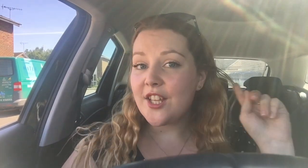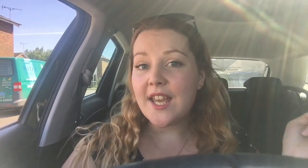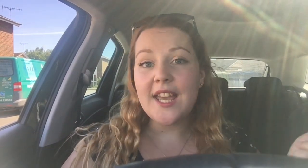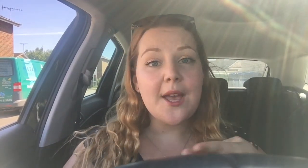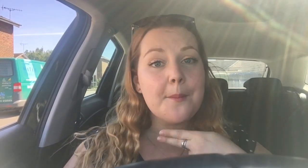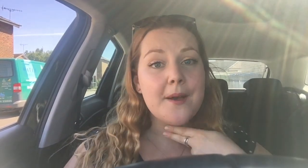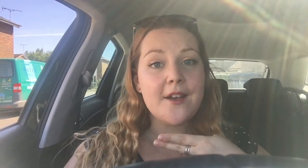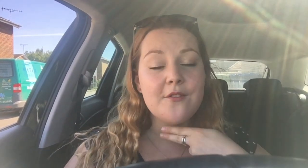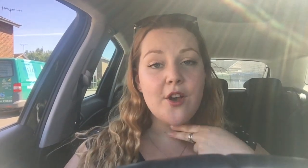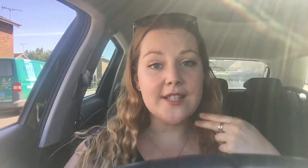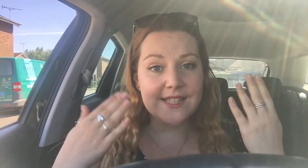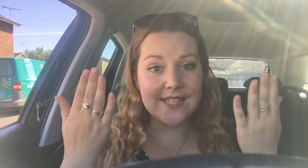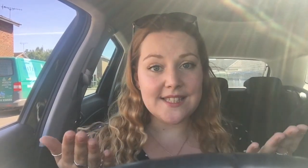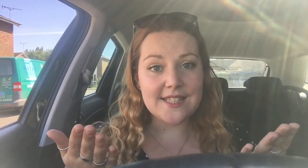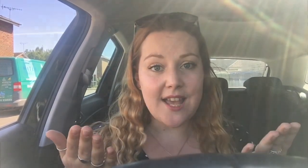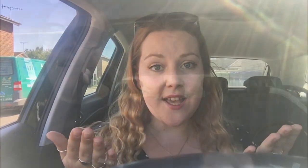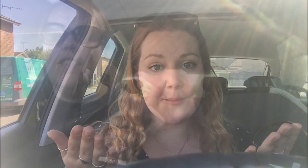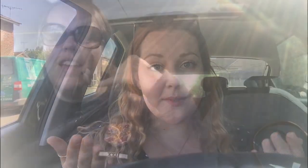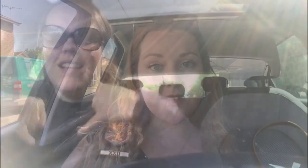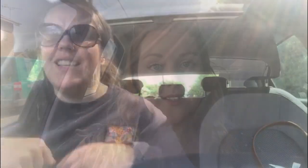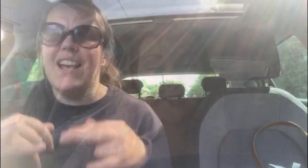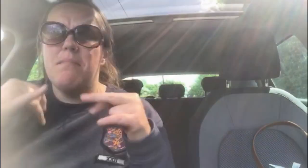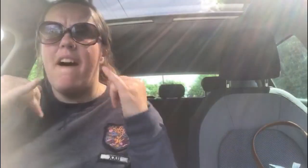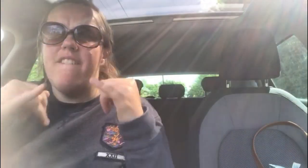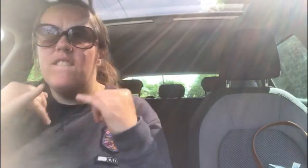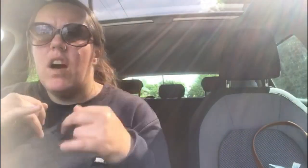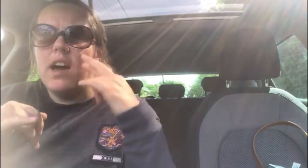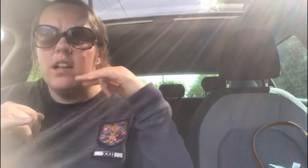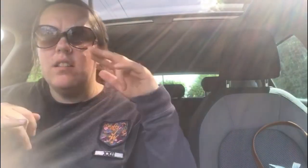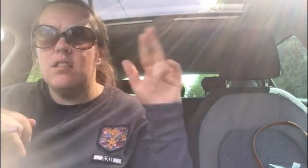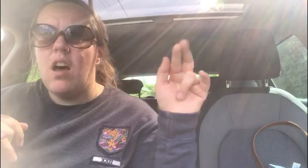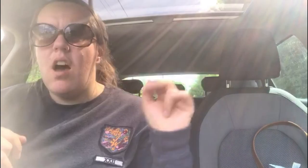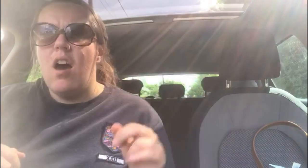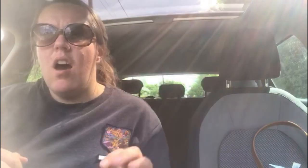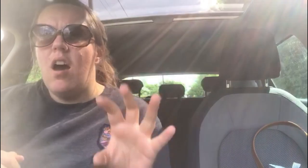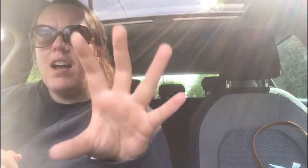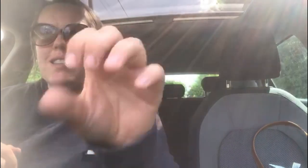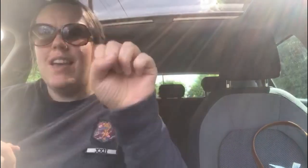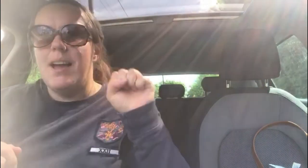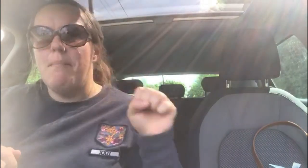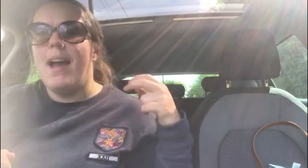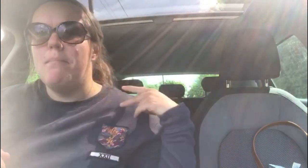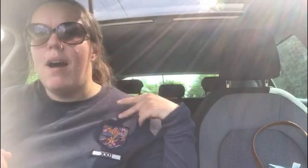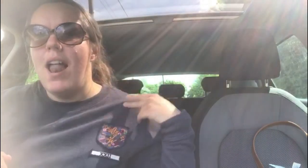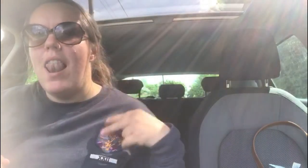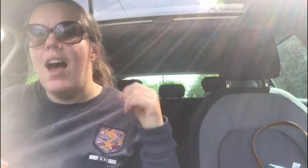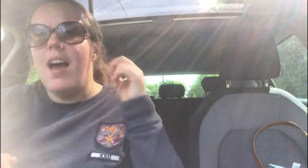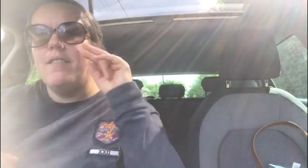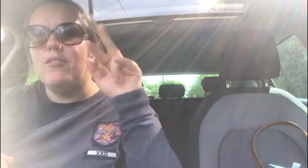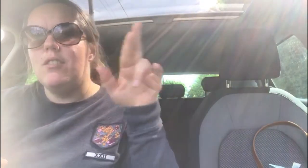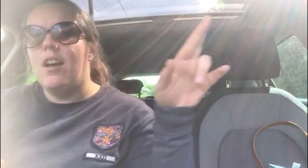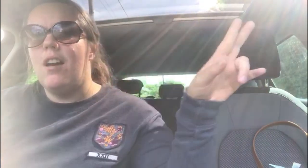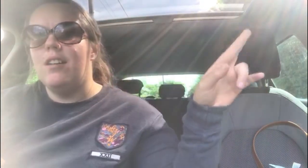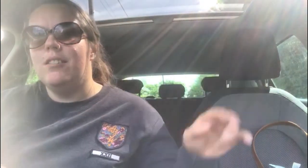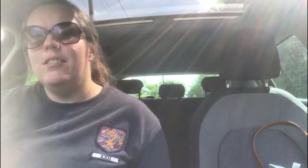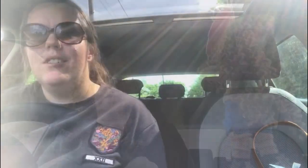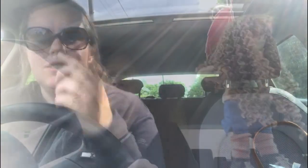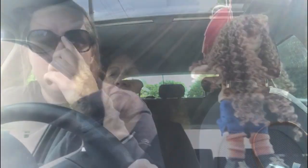you hear my voice this time? This is my fight song. Take back my life song.